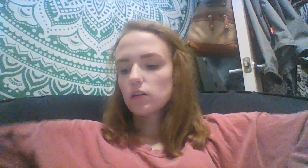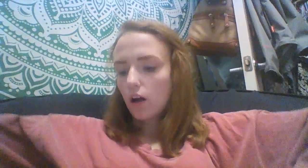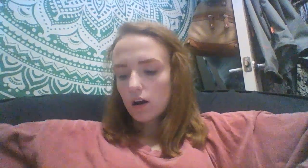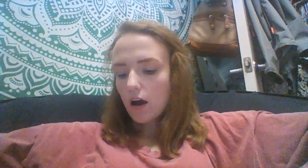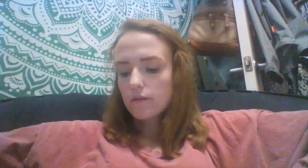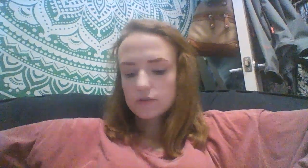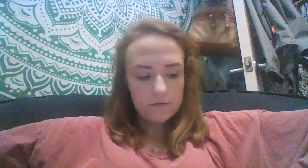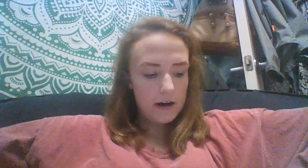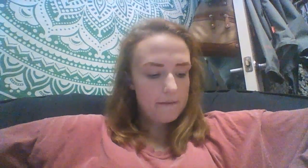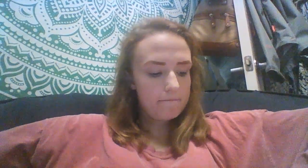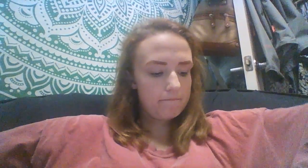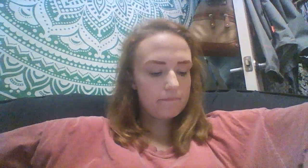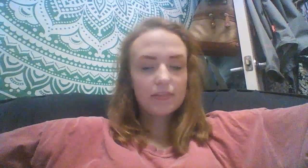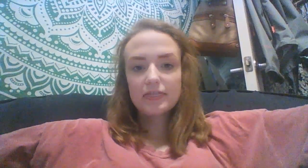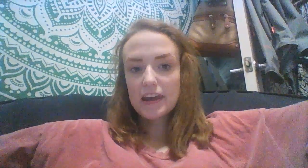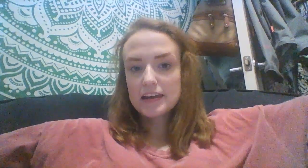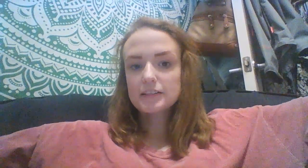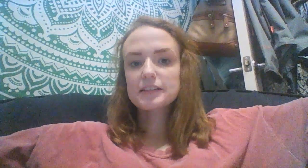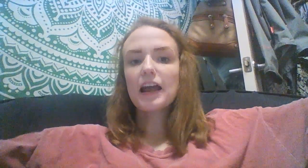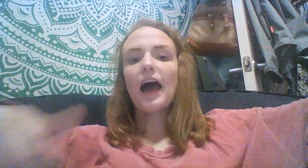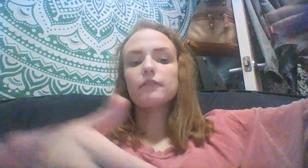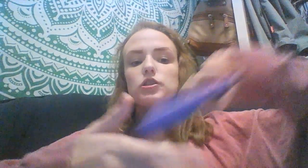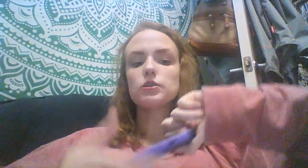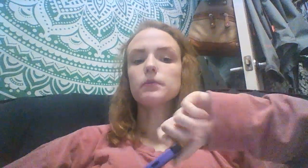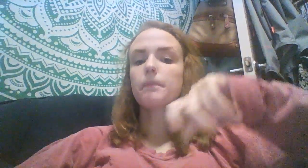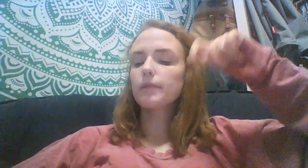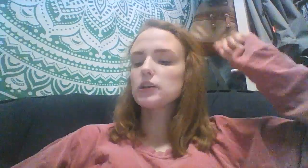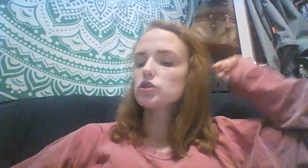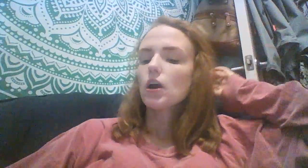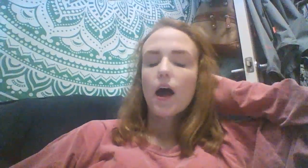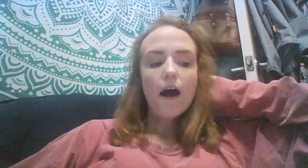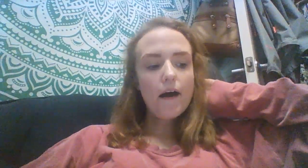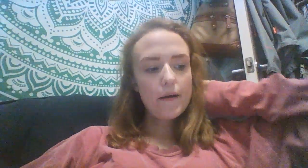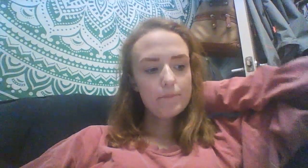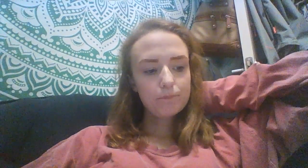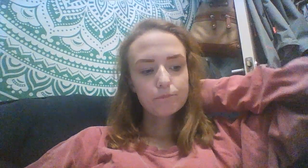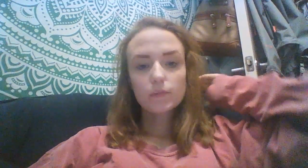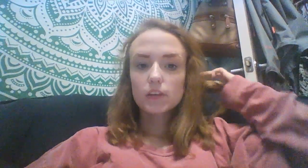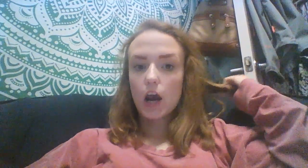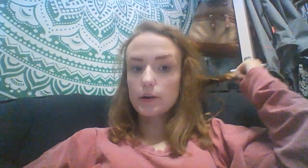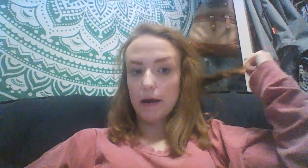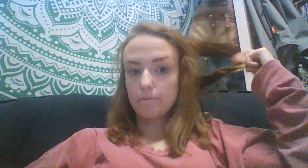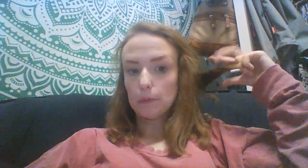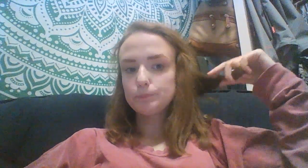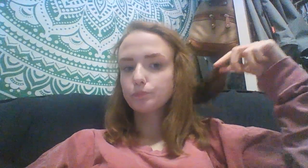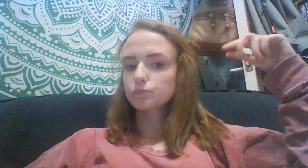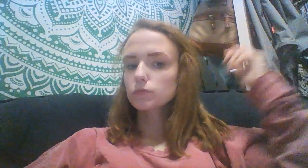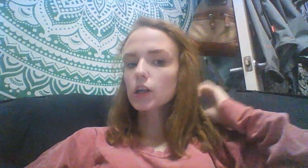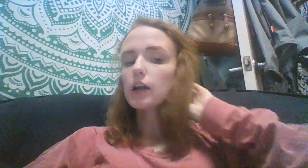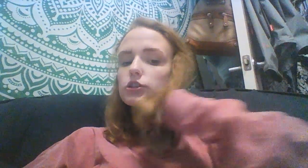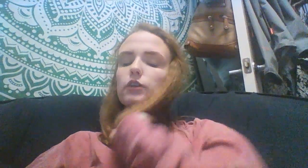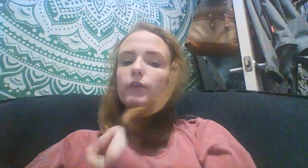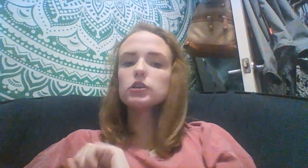lot of different things that have to do with privilege. Okay. So first of